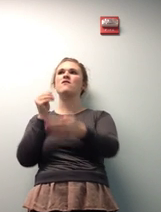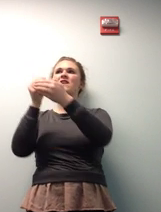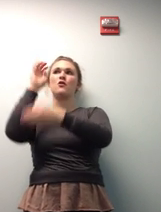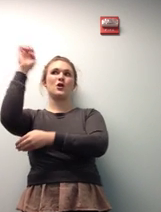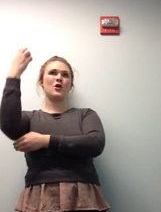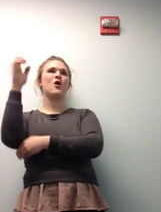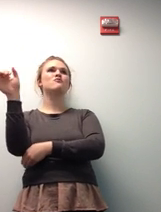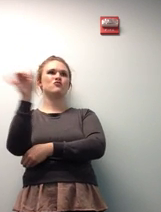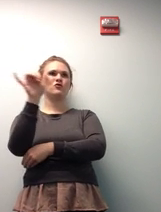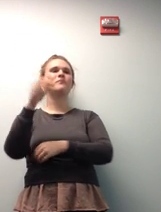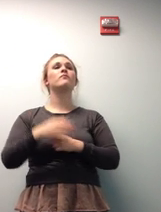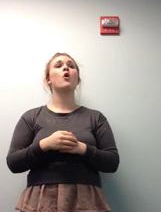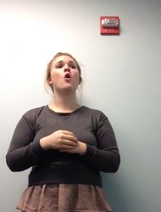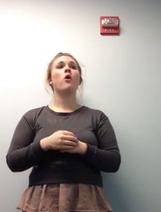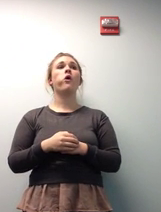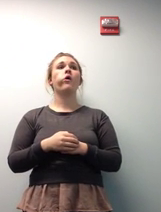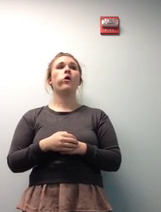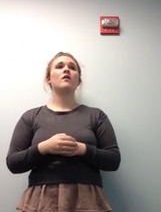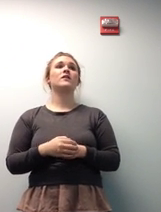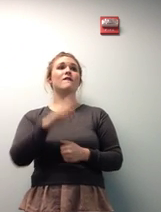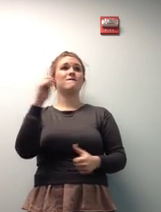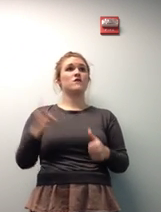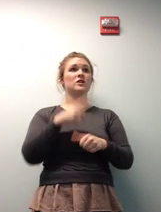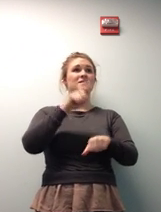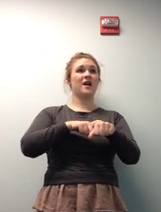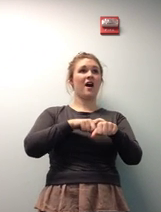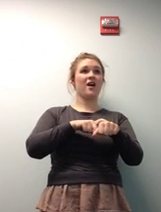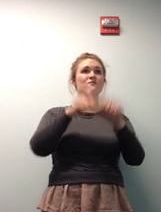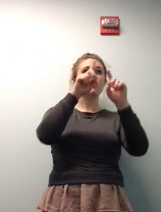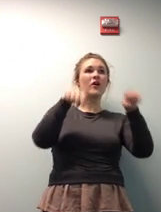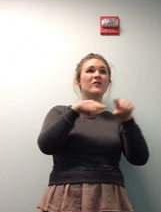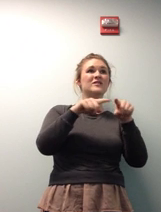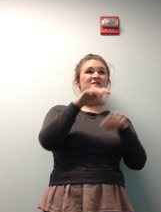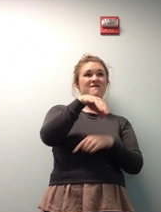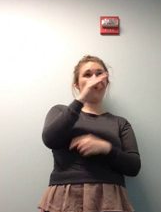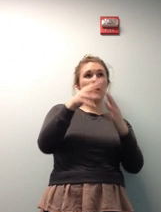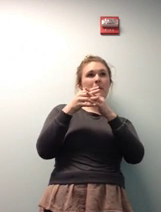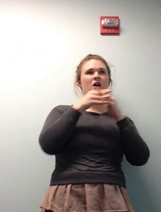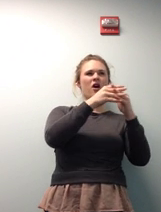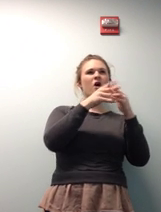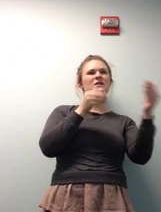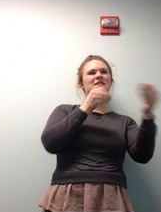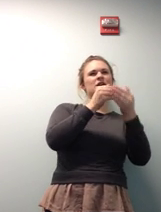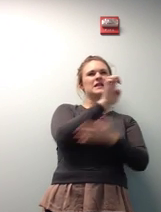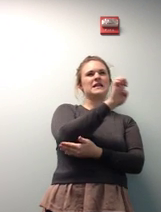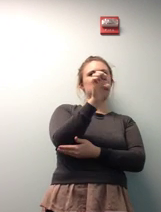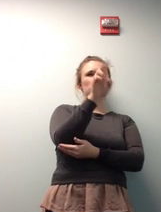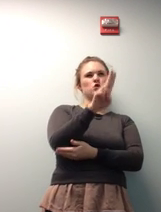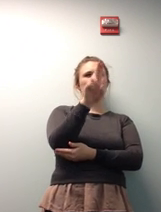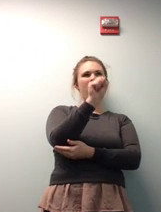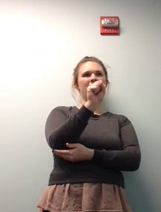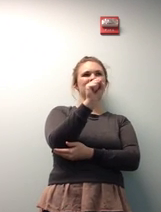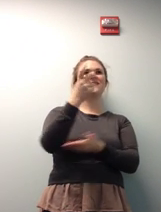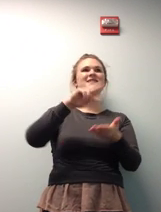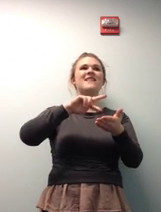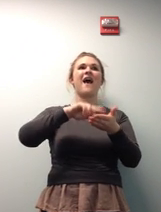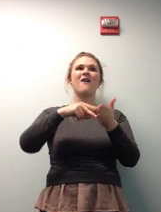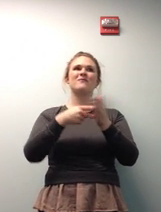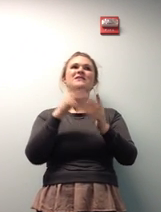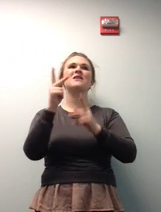found in the Americas have actually been found in the eastern U.S. This points to migration from Europe to the